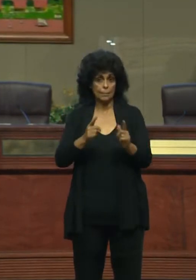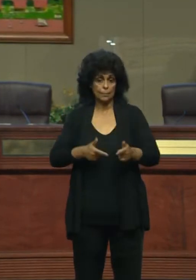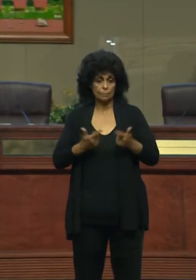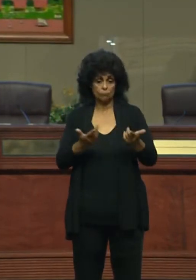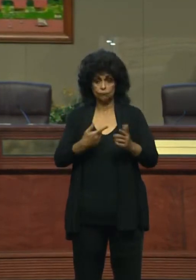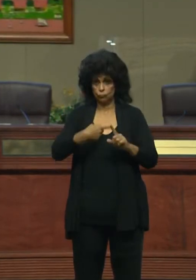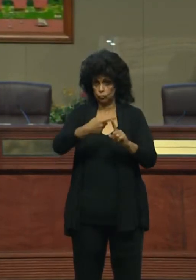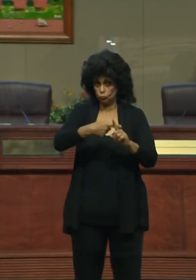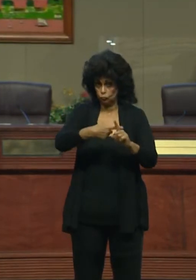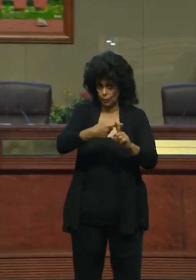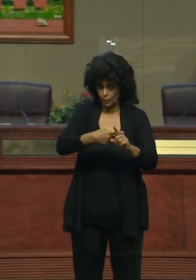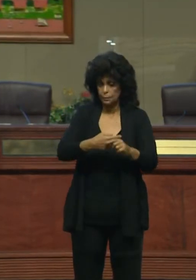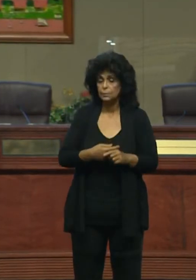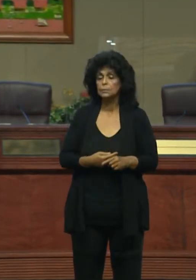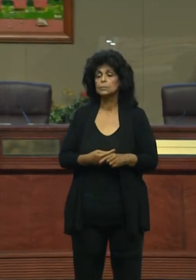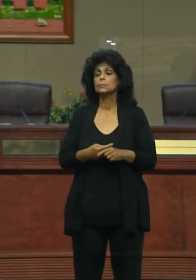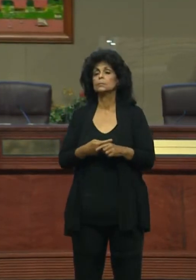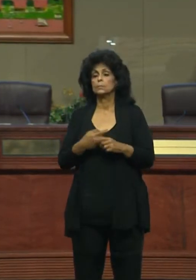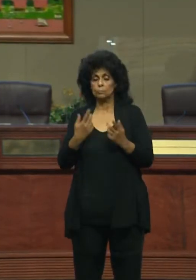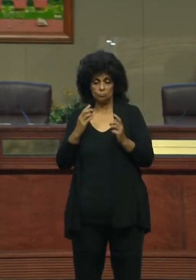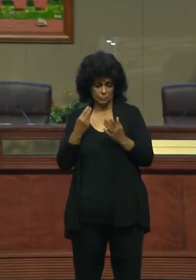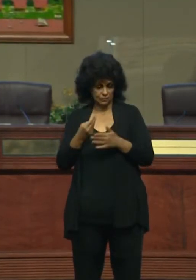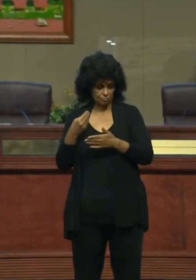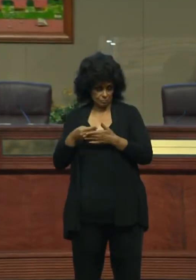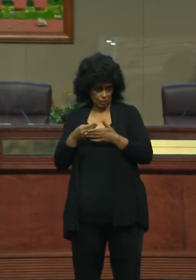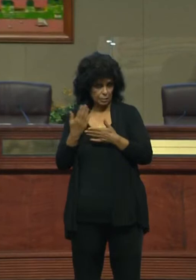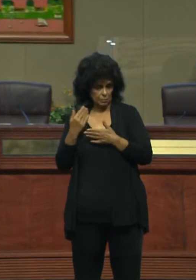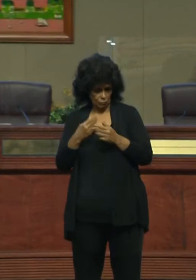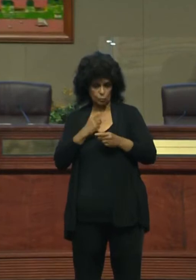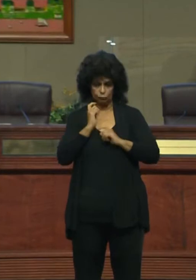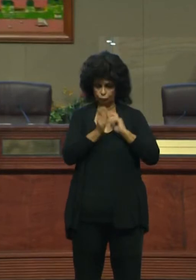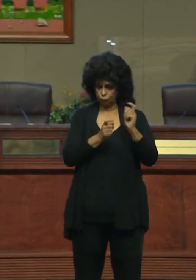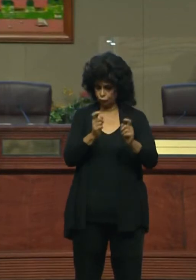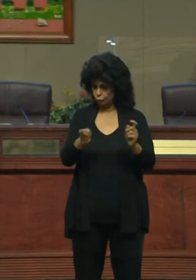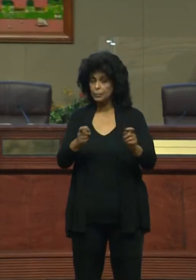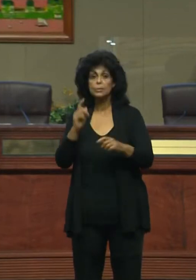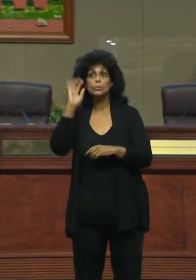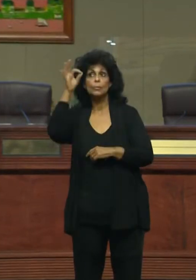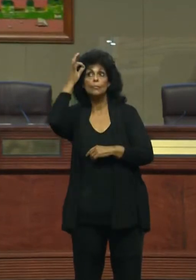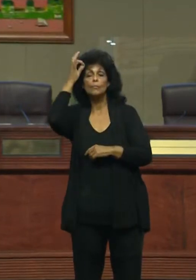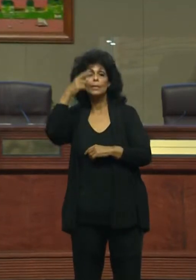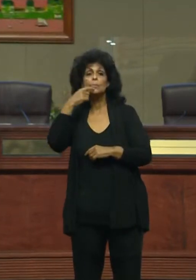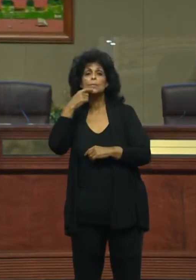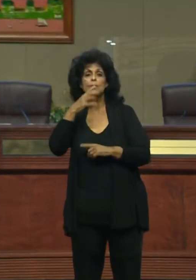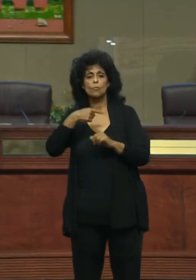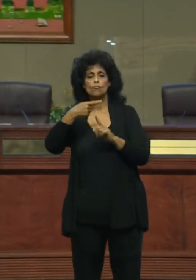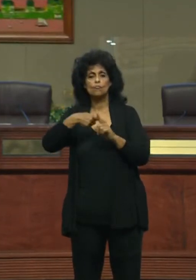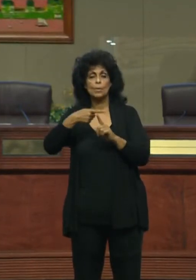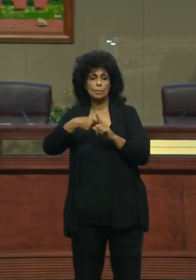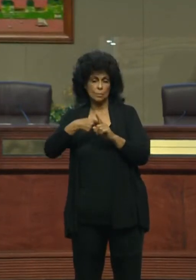funds. So they issued what they're calling the Emergency Rental Assistance